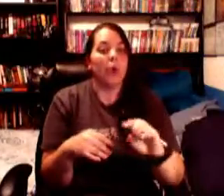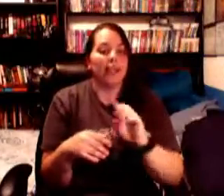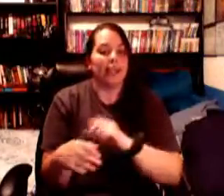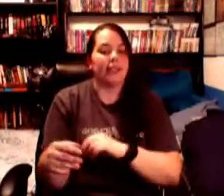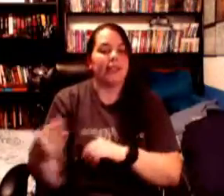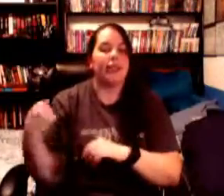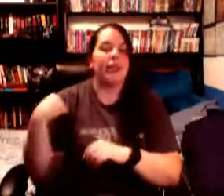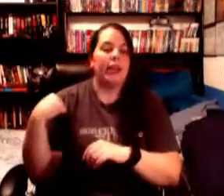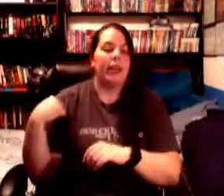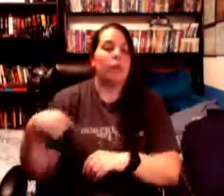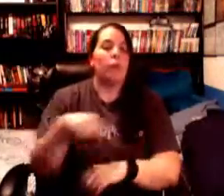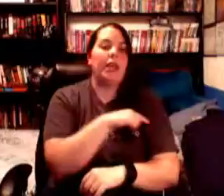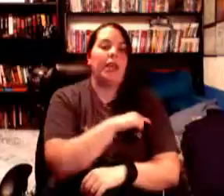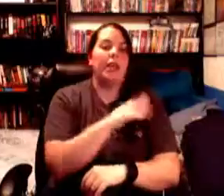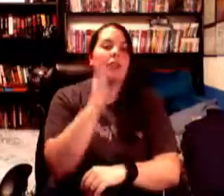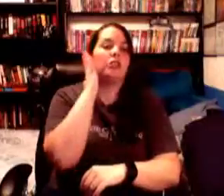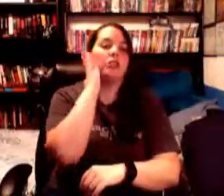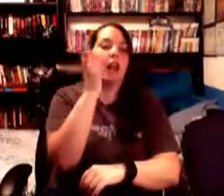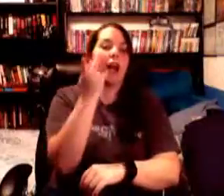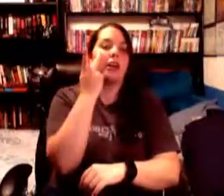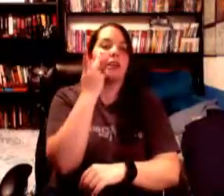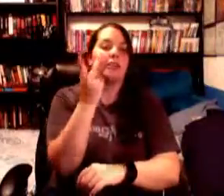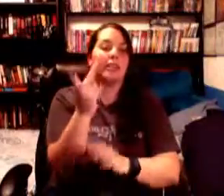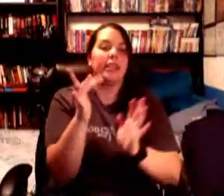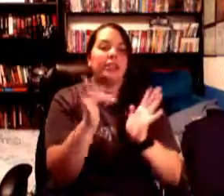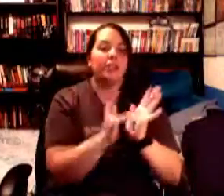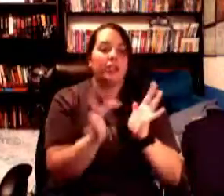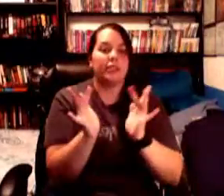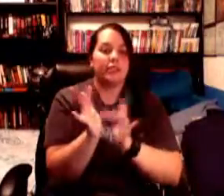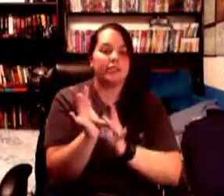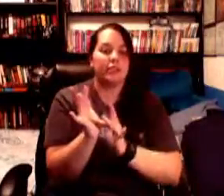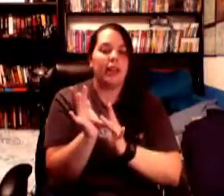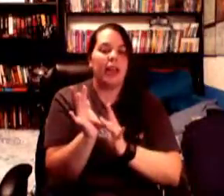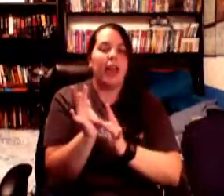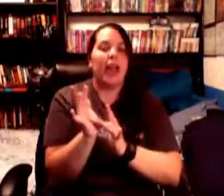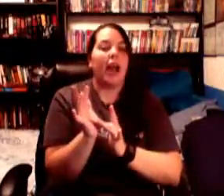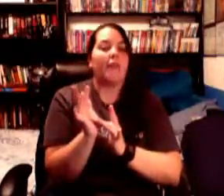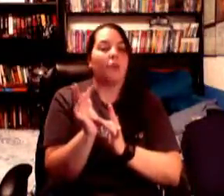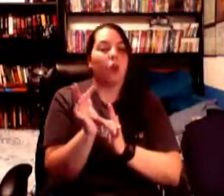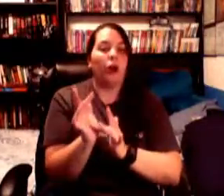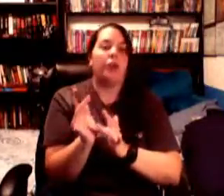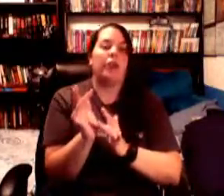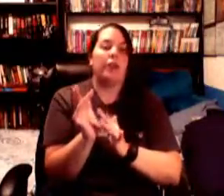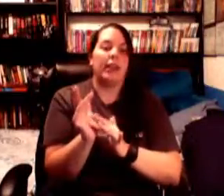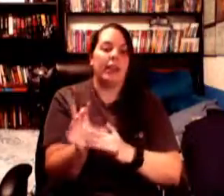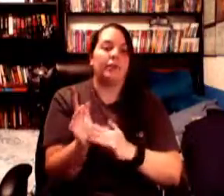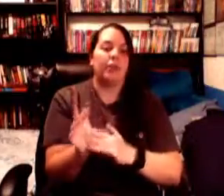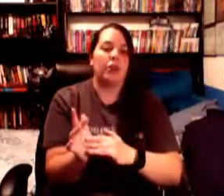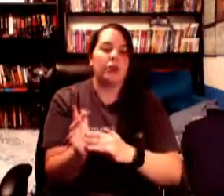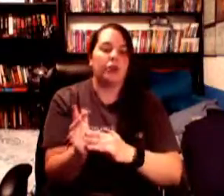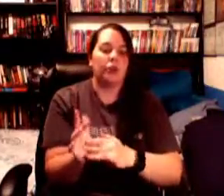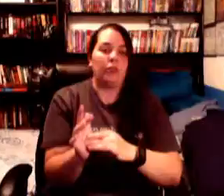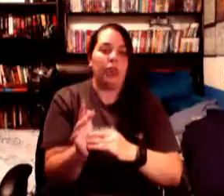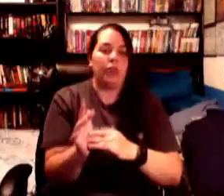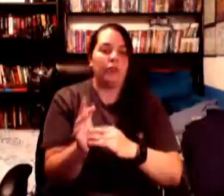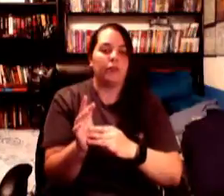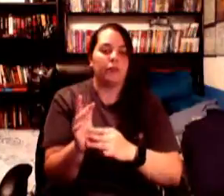the kids. We shall see Jesus. And then we're all together in the last line of the